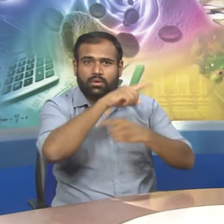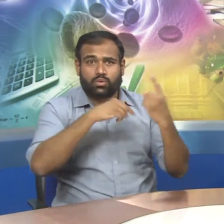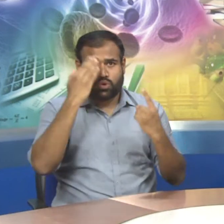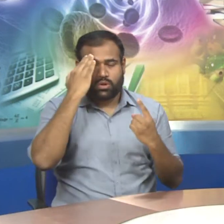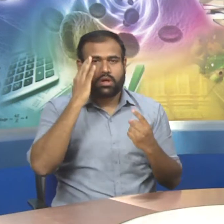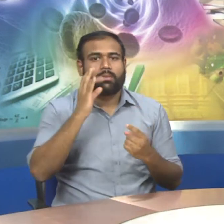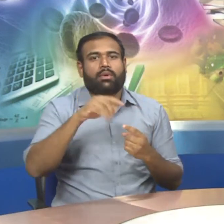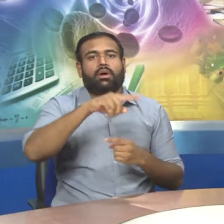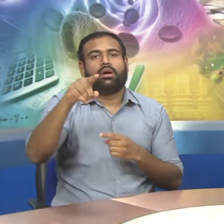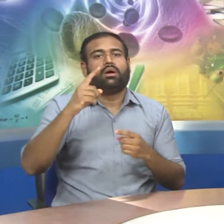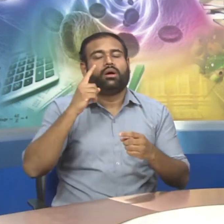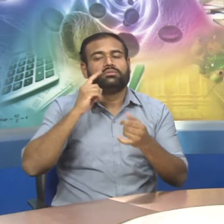language.